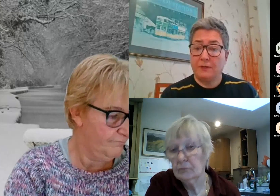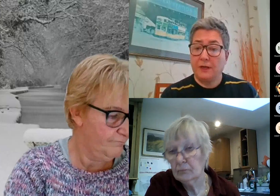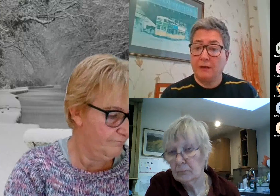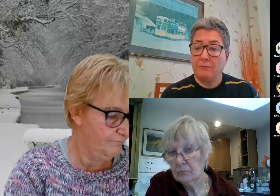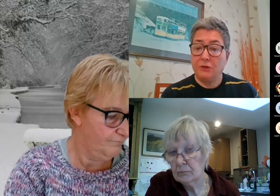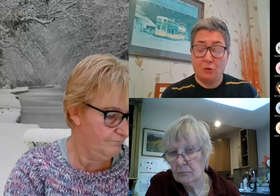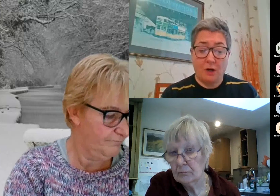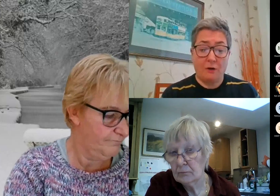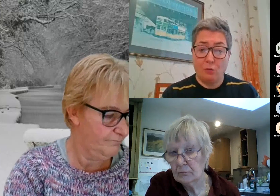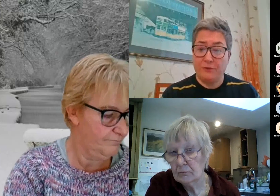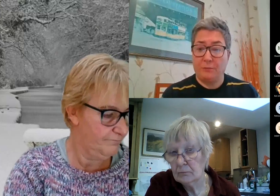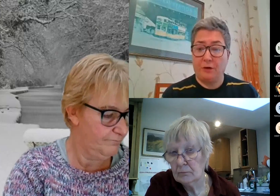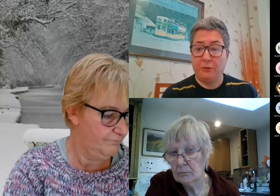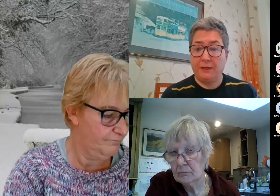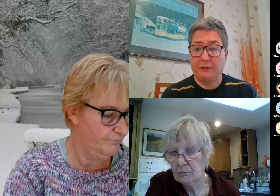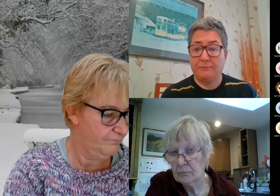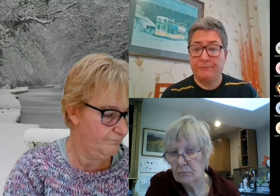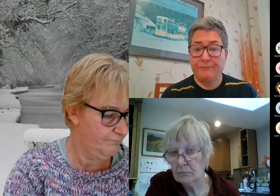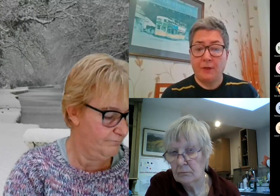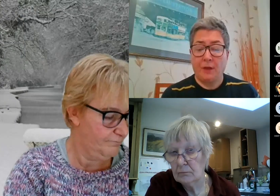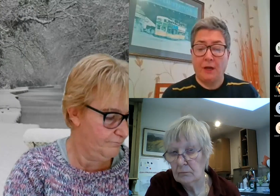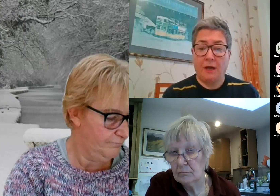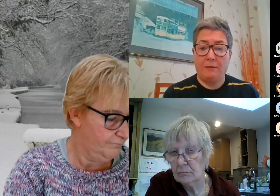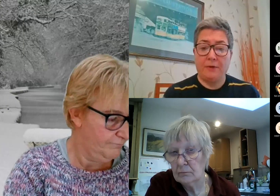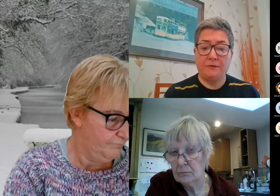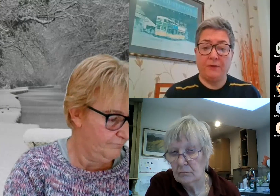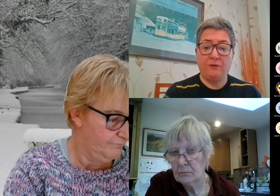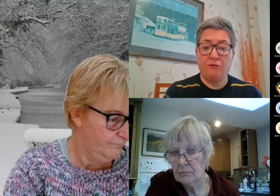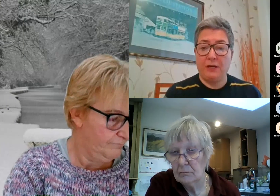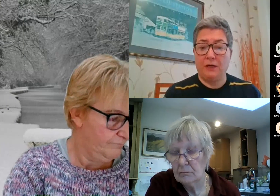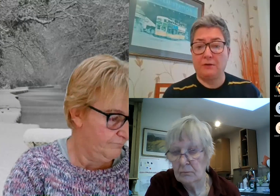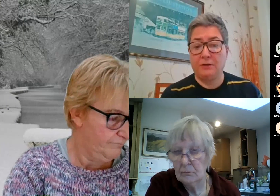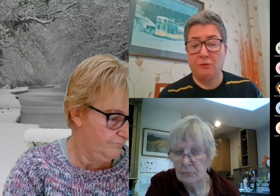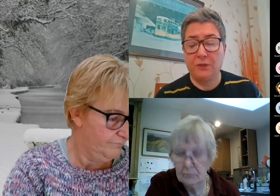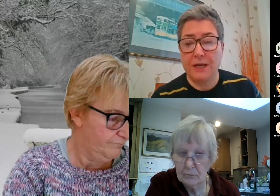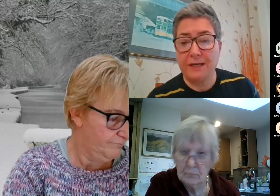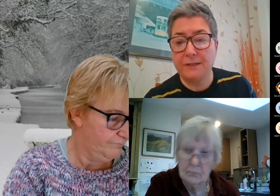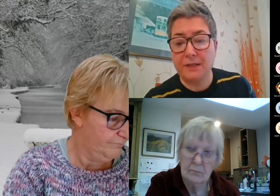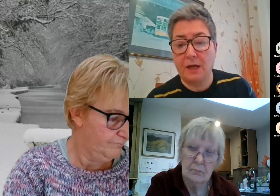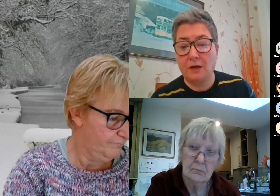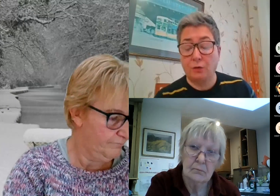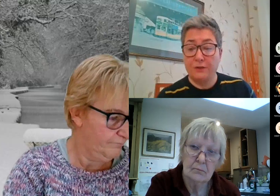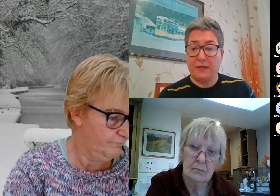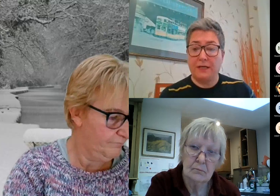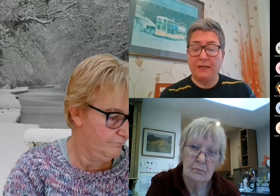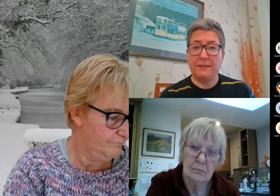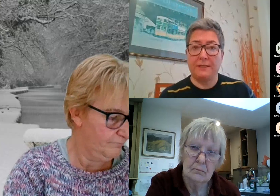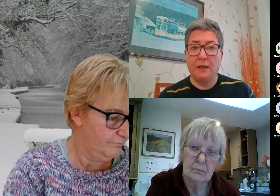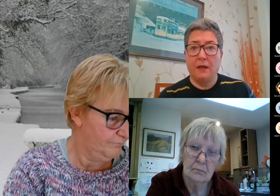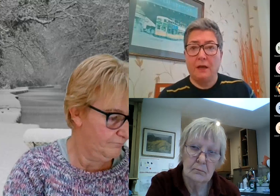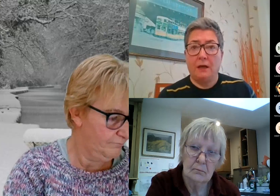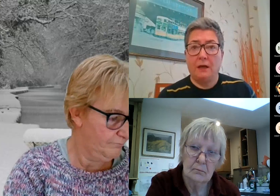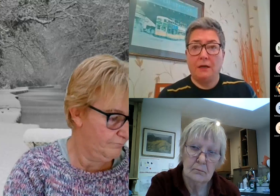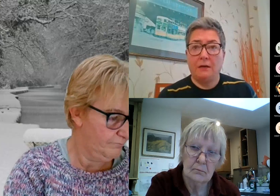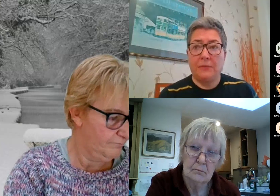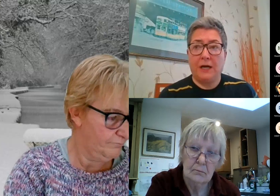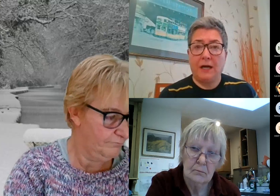employment tribunals are open to the public. It's very rare that you would get a closed